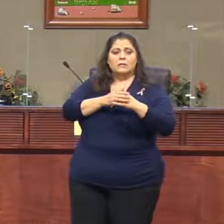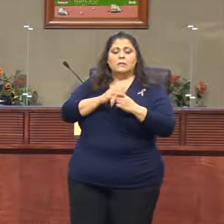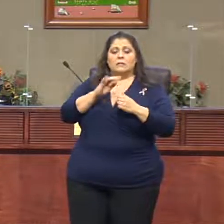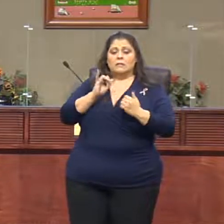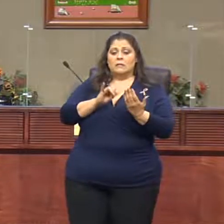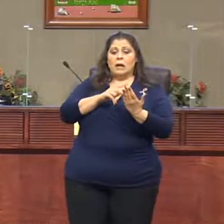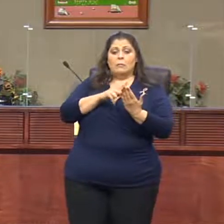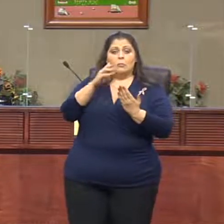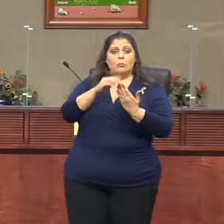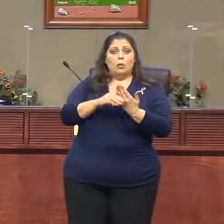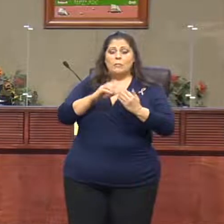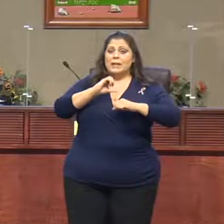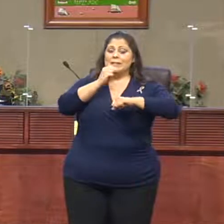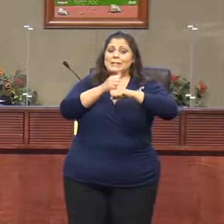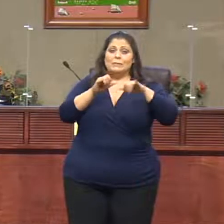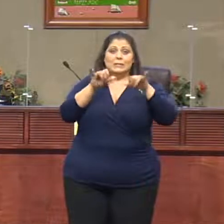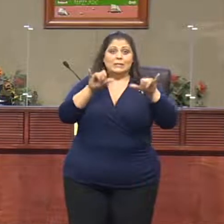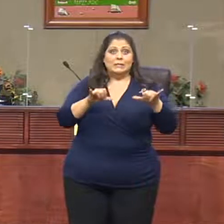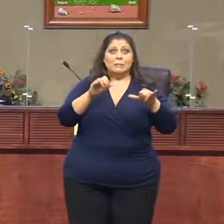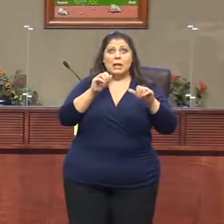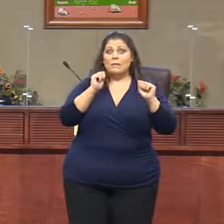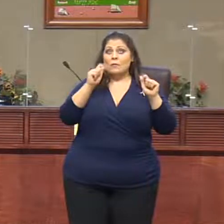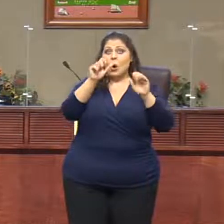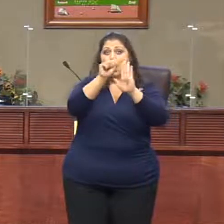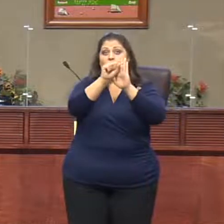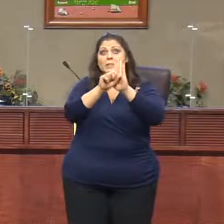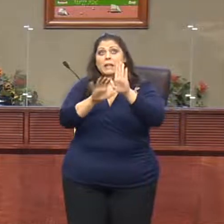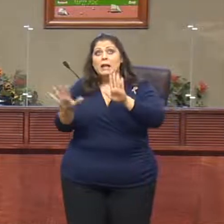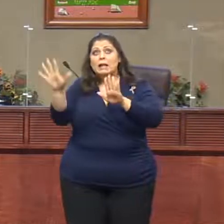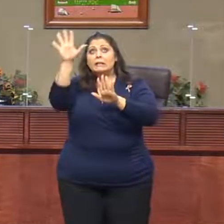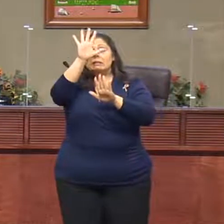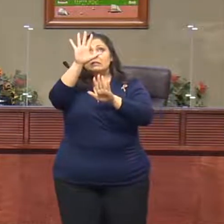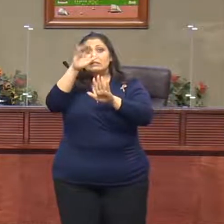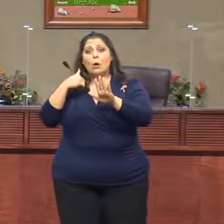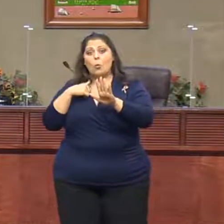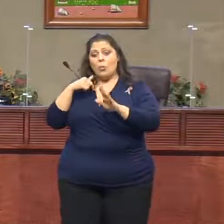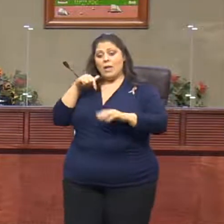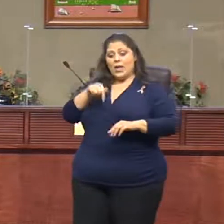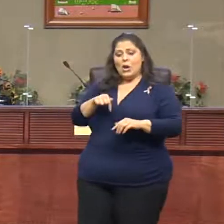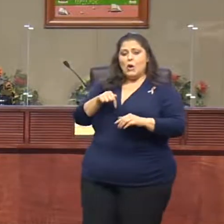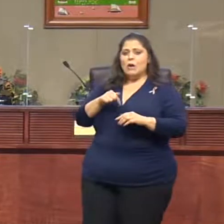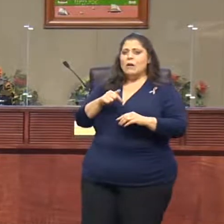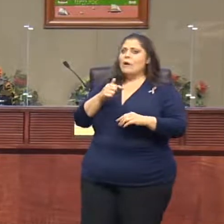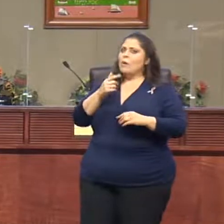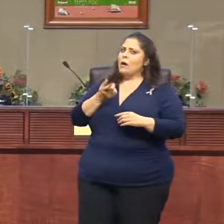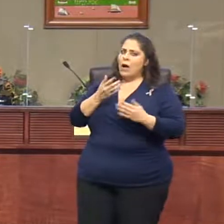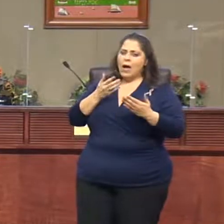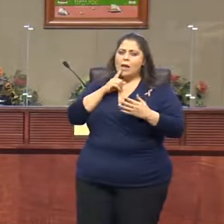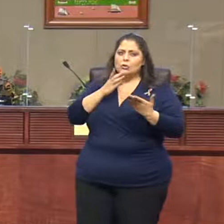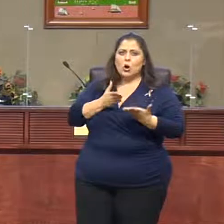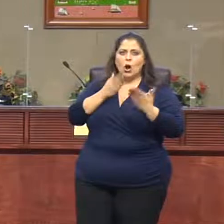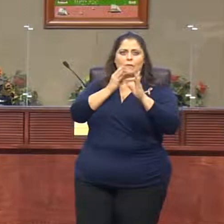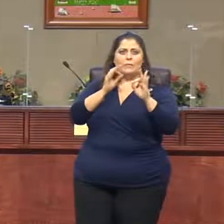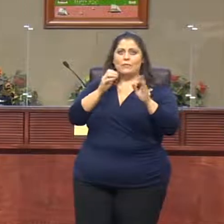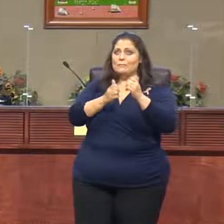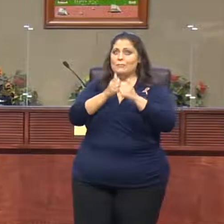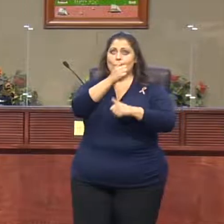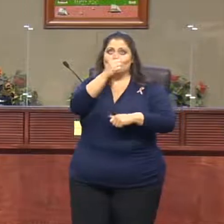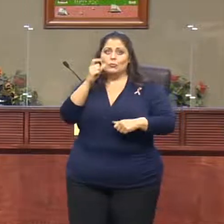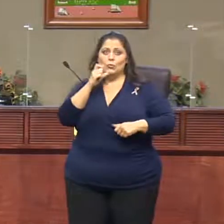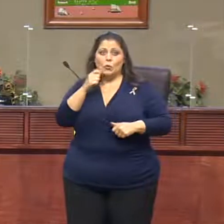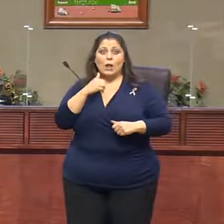assistant, and we are one of the few states that offer it for free. And we have 2 pills in that program that we can